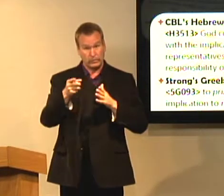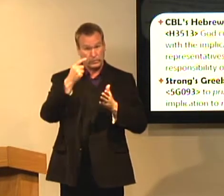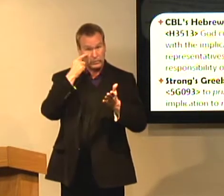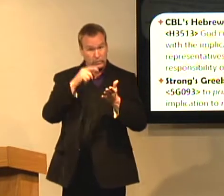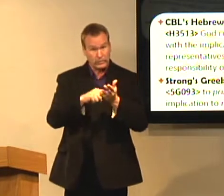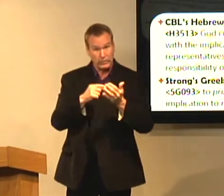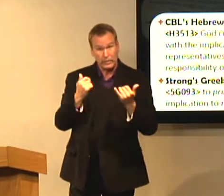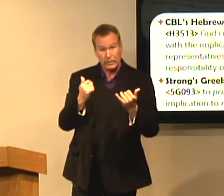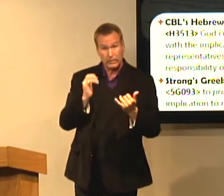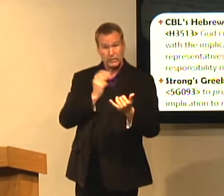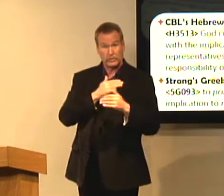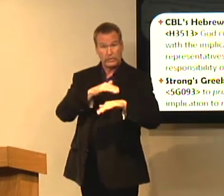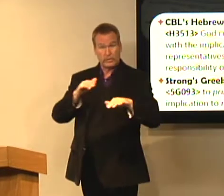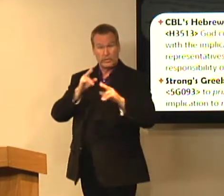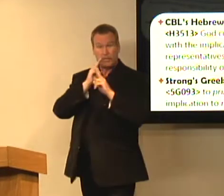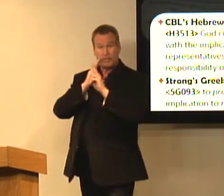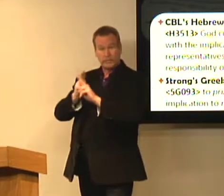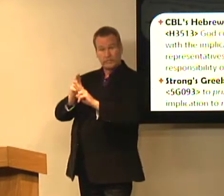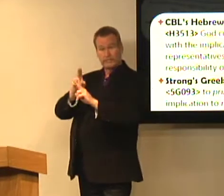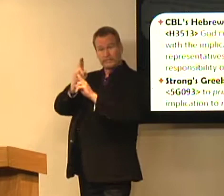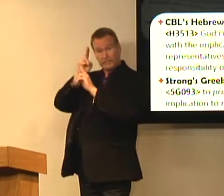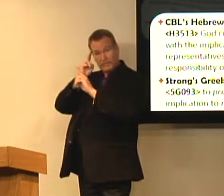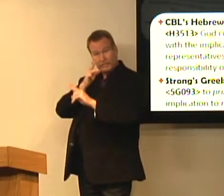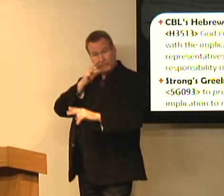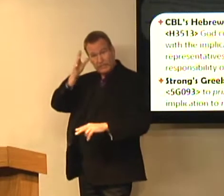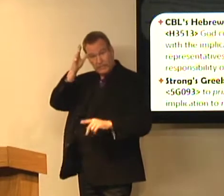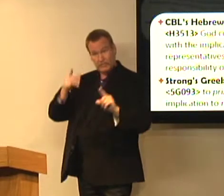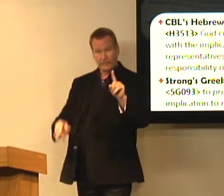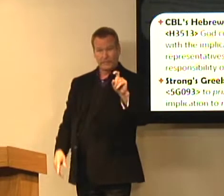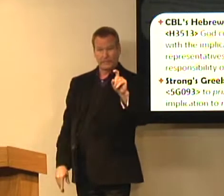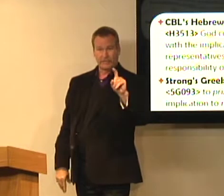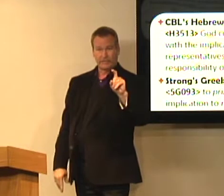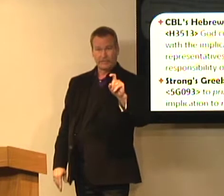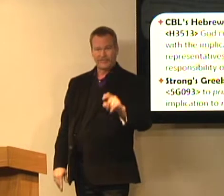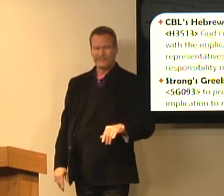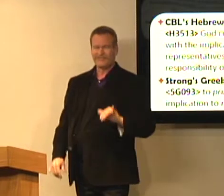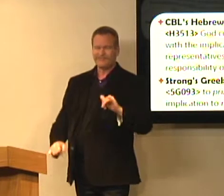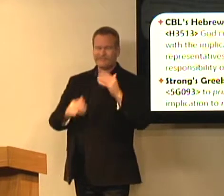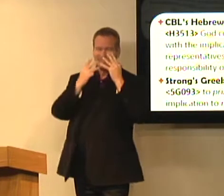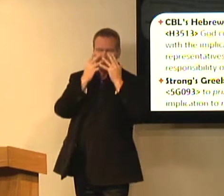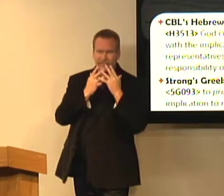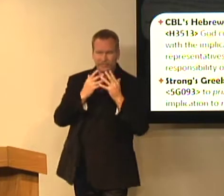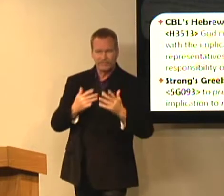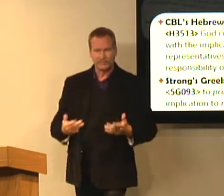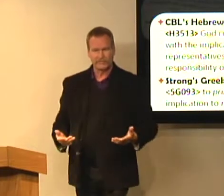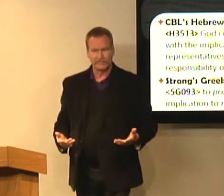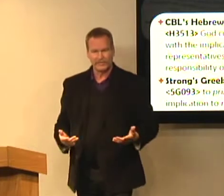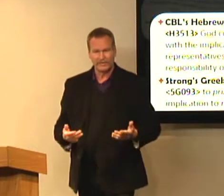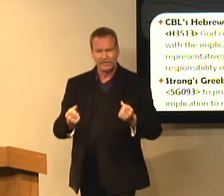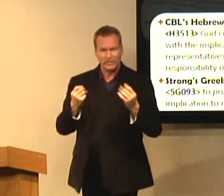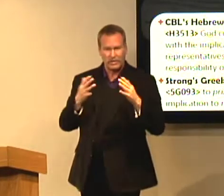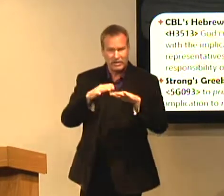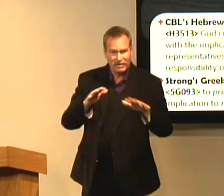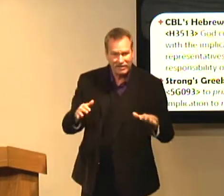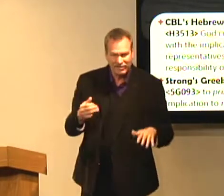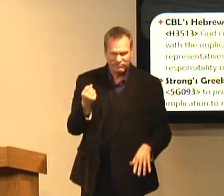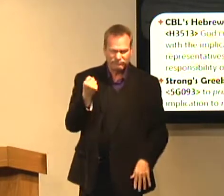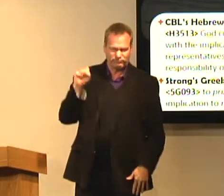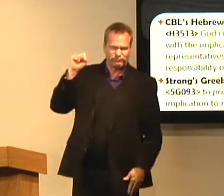But in American society today, we often ask ourselves, do we see kids honoring their parents?